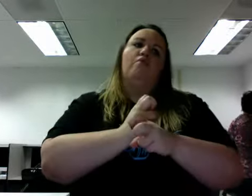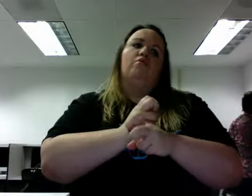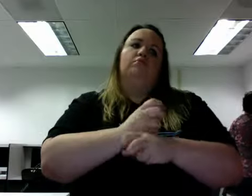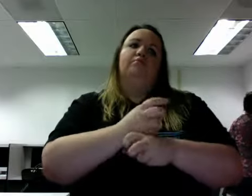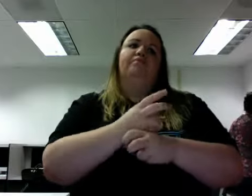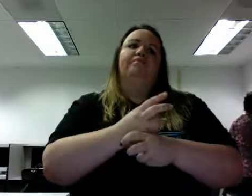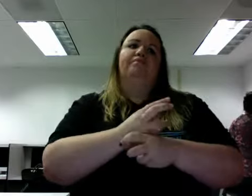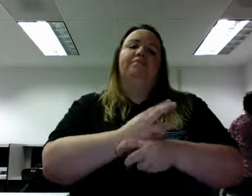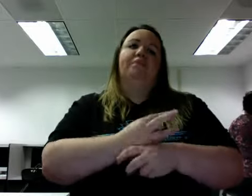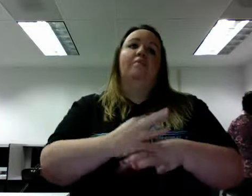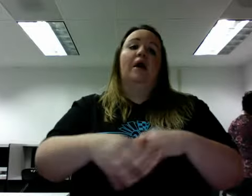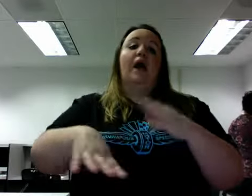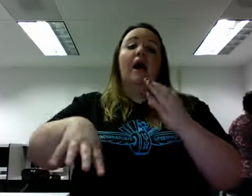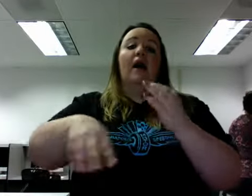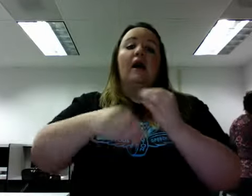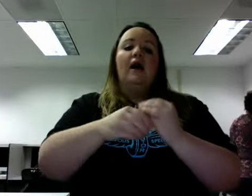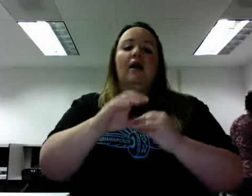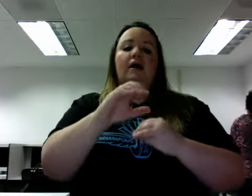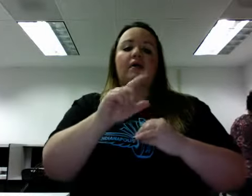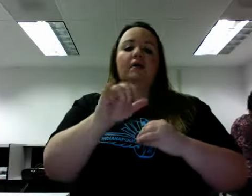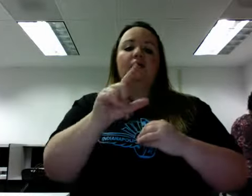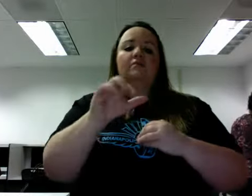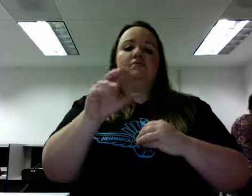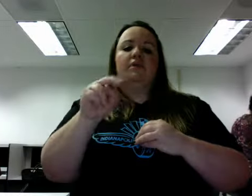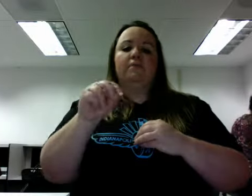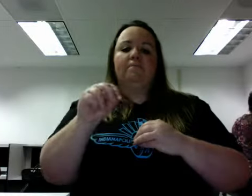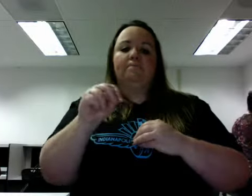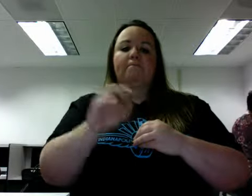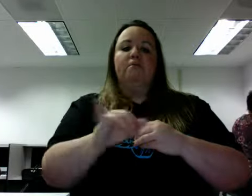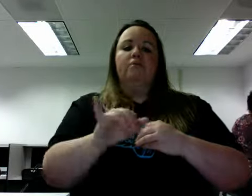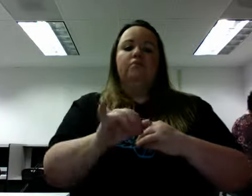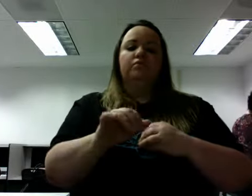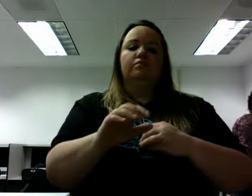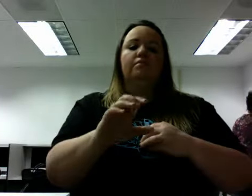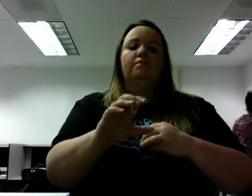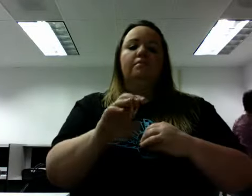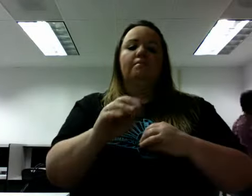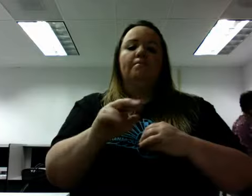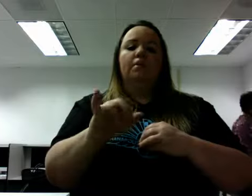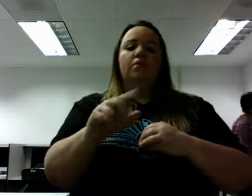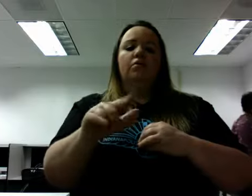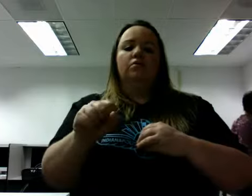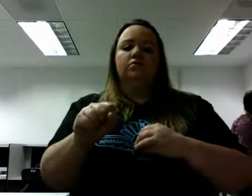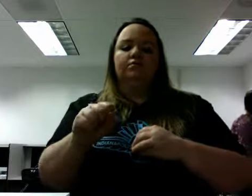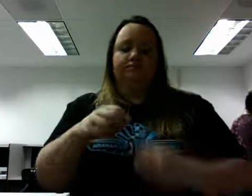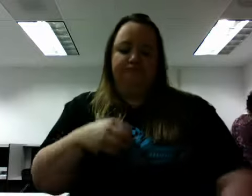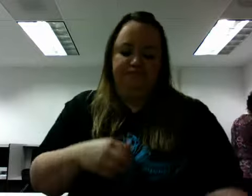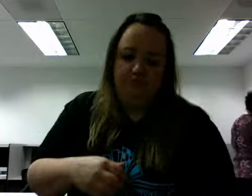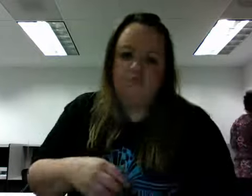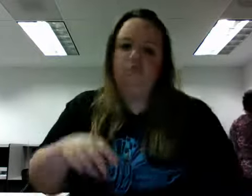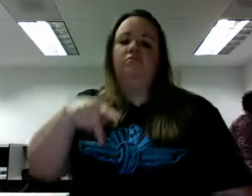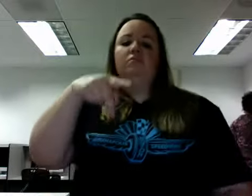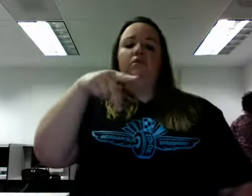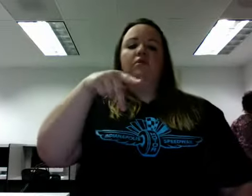again. Okay, calcium. Say it again. Minerals, good. Calcium, minerals, phosphorus, silicon, all those things added. We know that if we add minerals